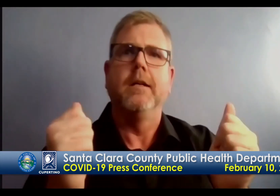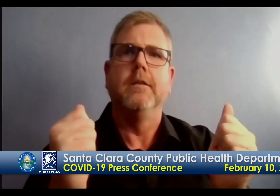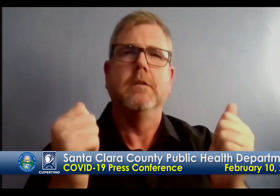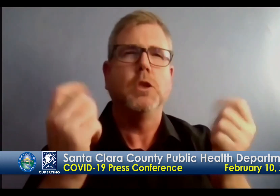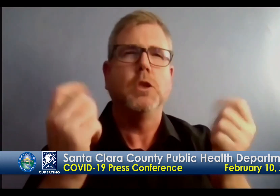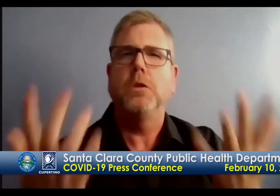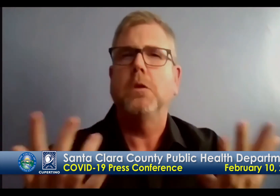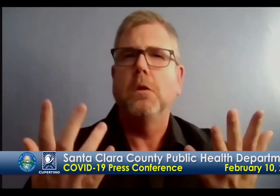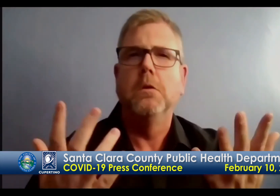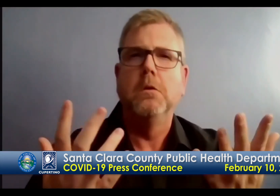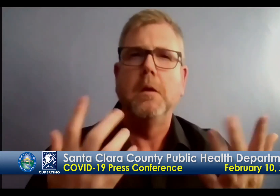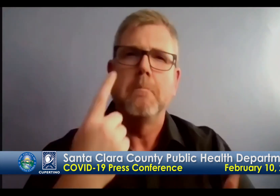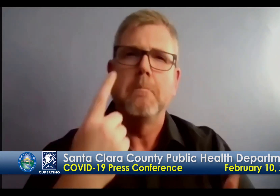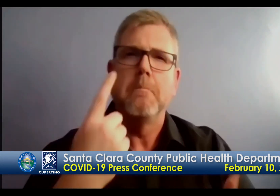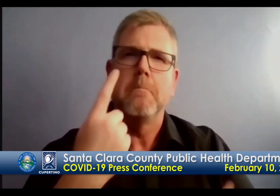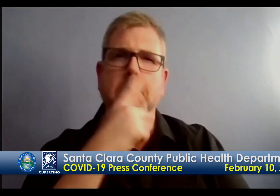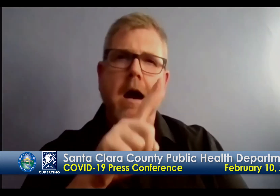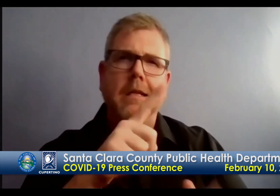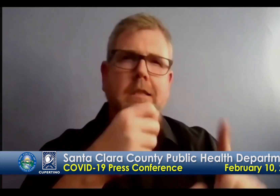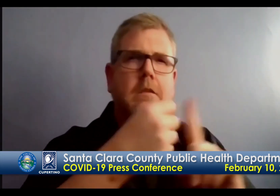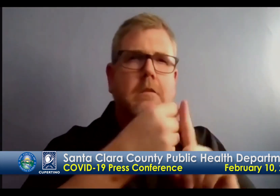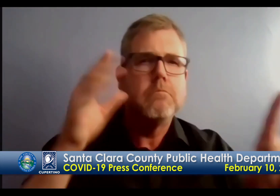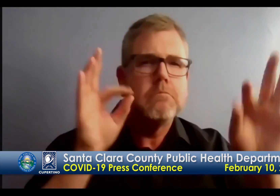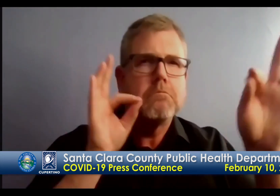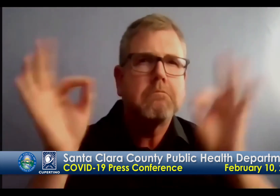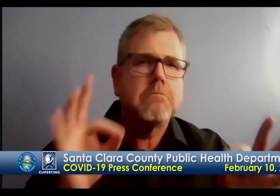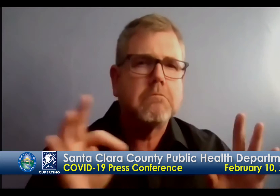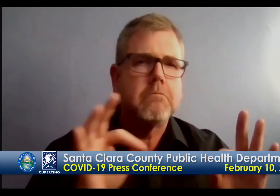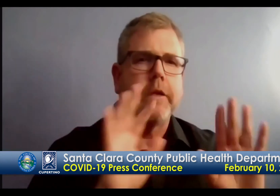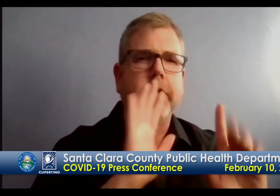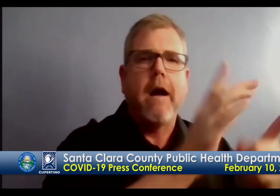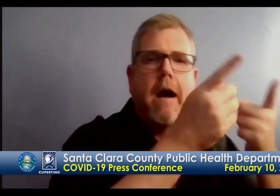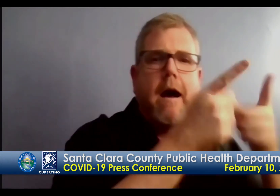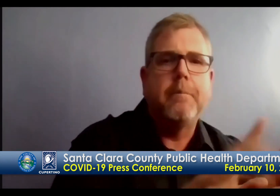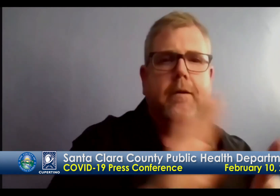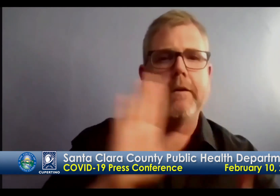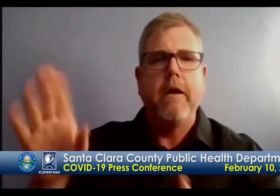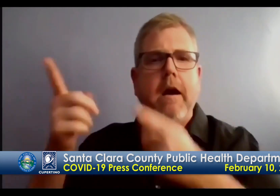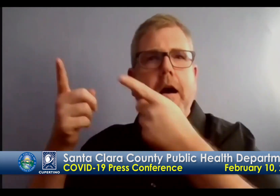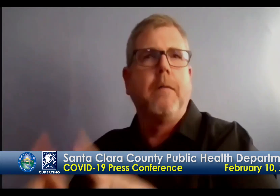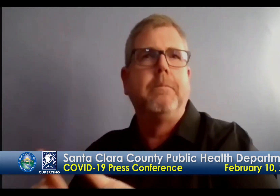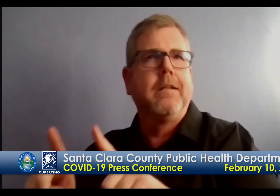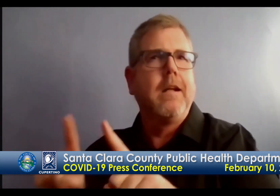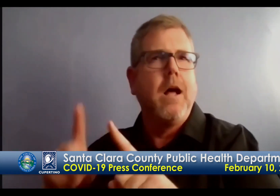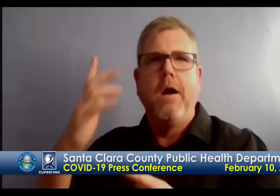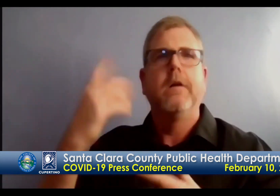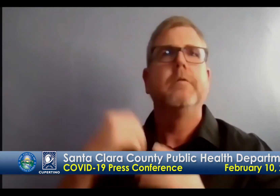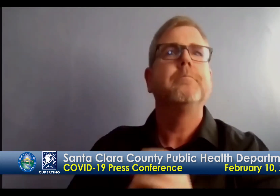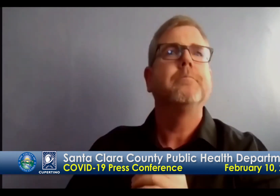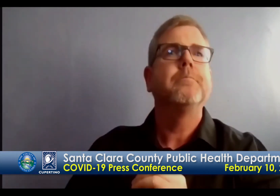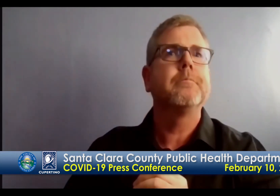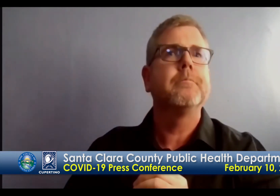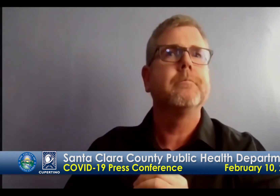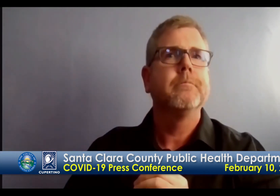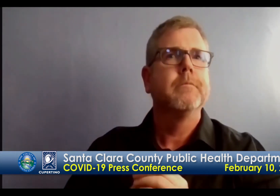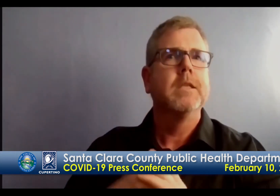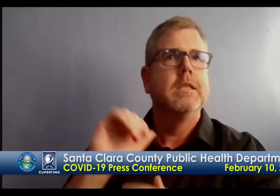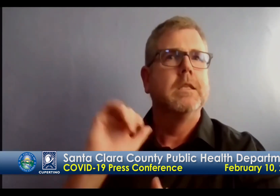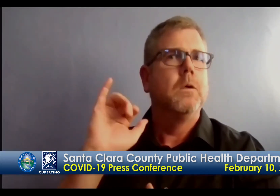the different scenarios in terms of the spread of this and why this is better than something else.